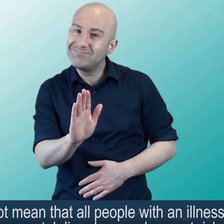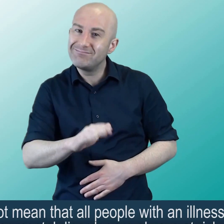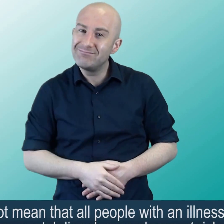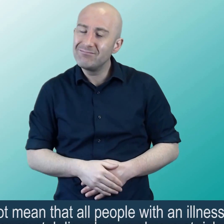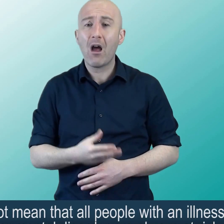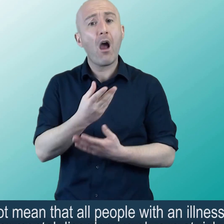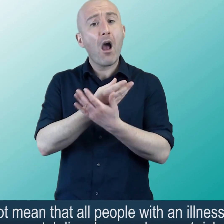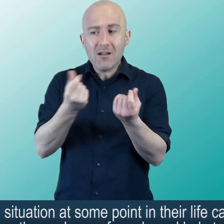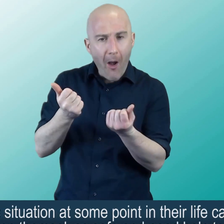risk.